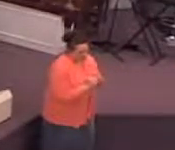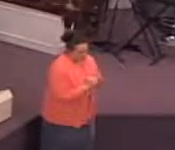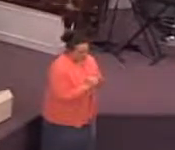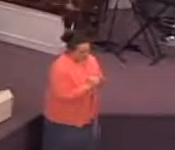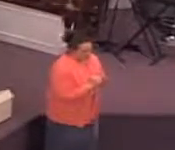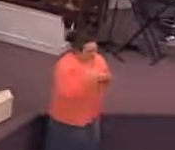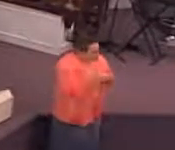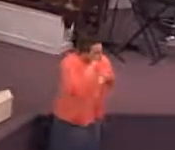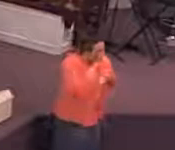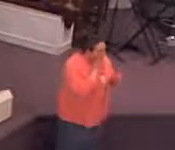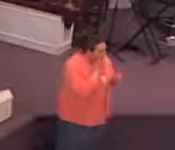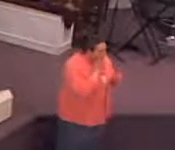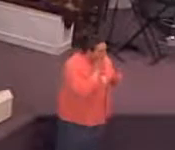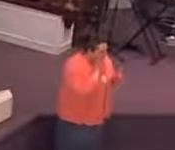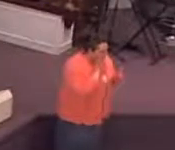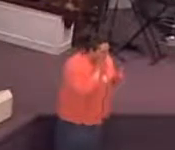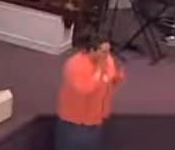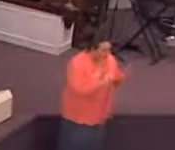Lust.